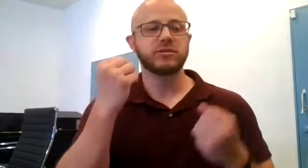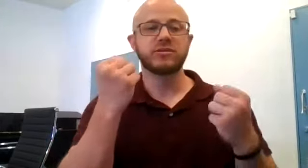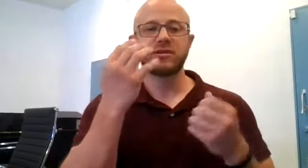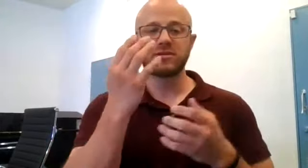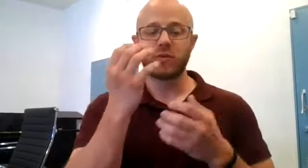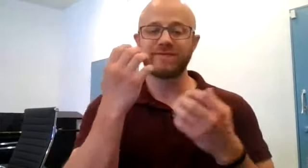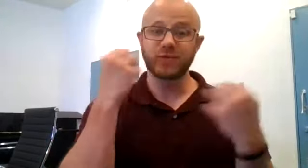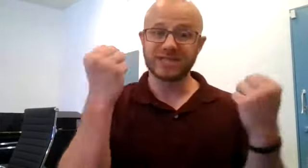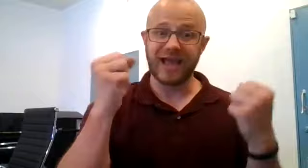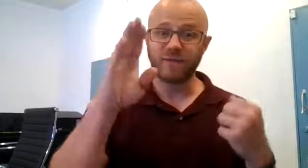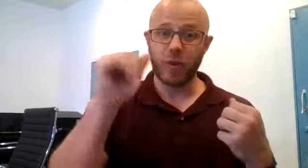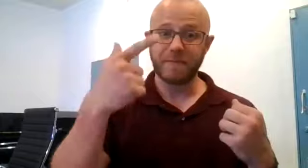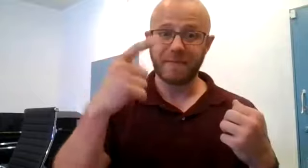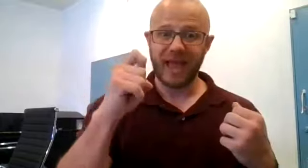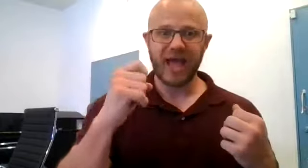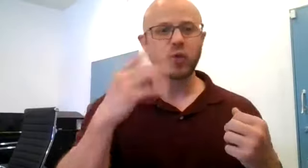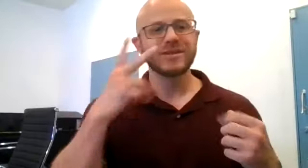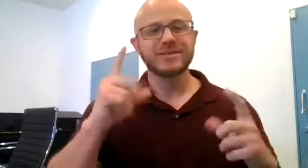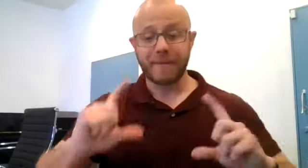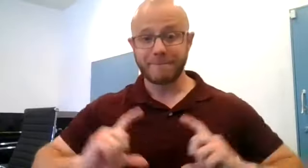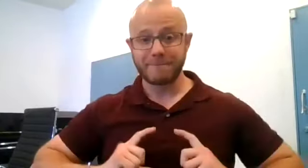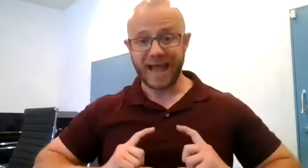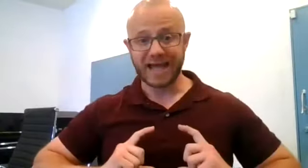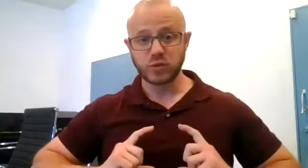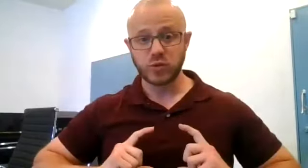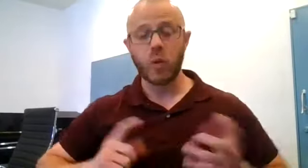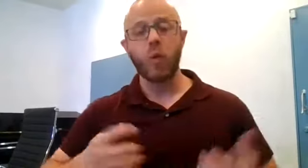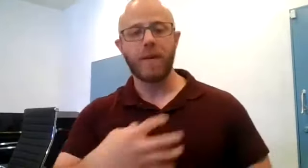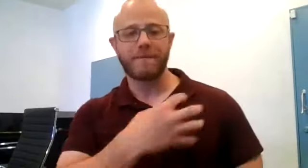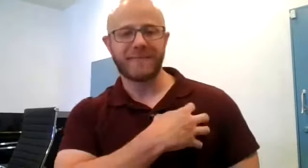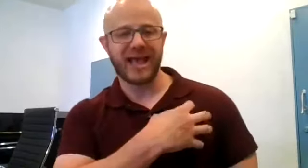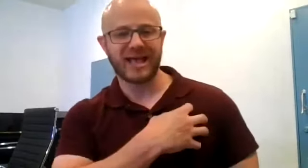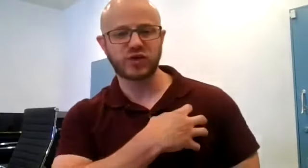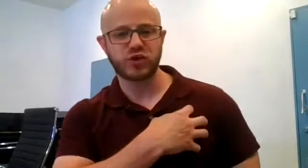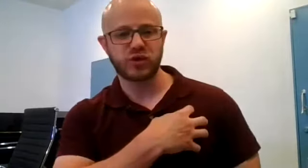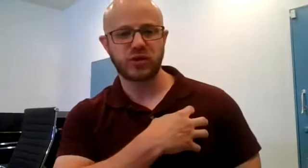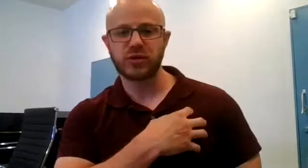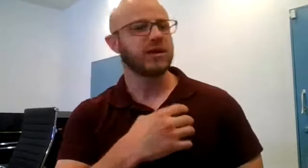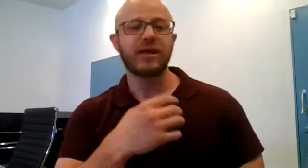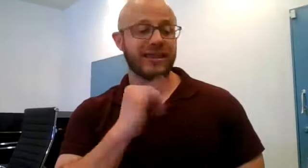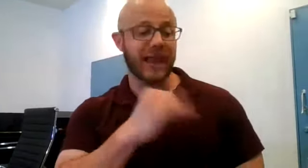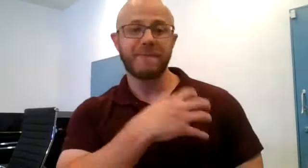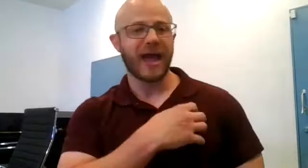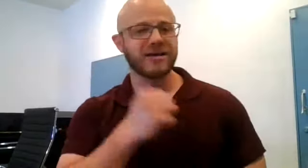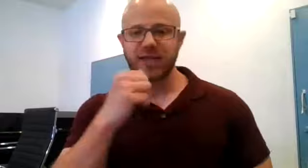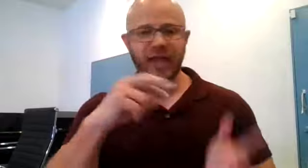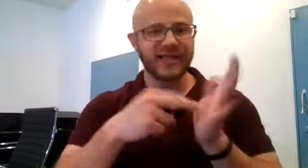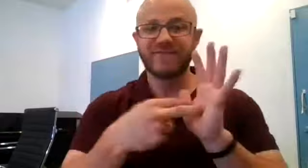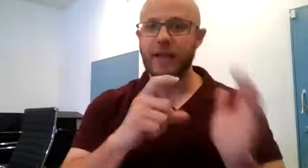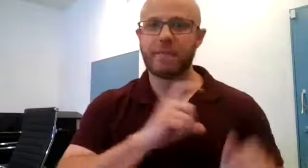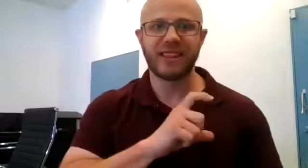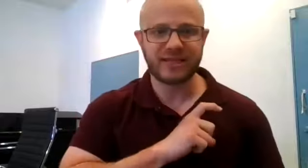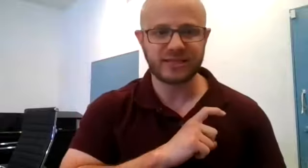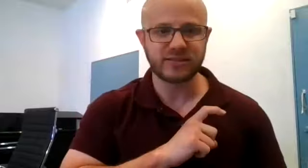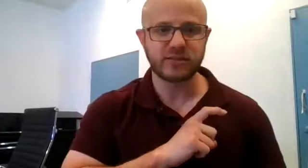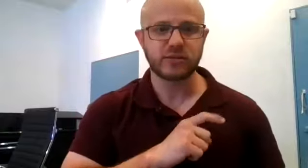It's kind of confusing because you see a badge here or a badge here, and that